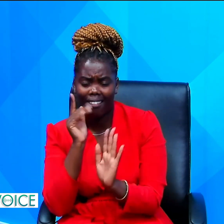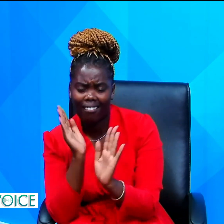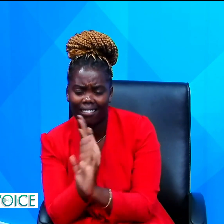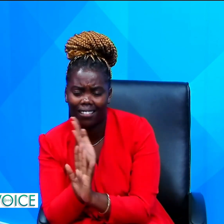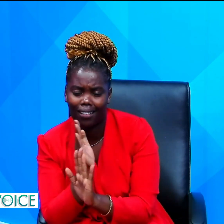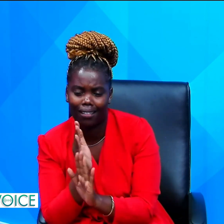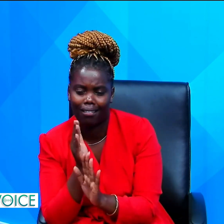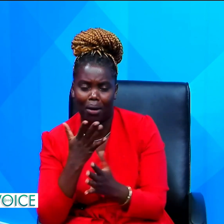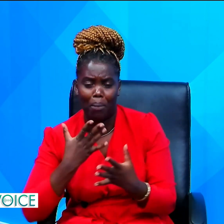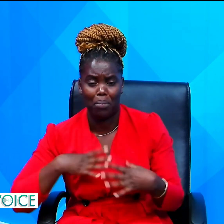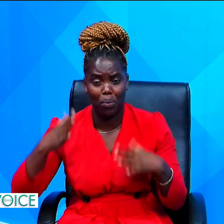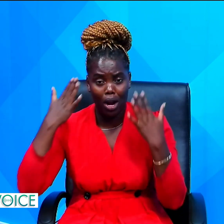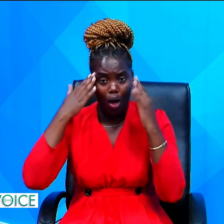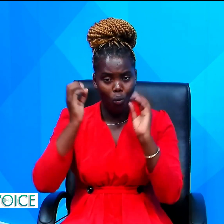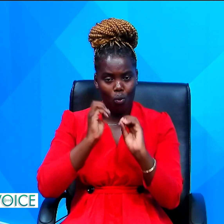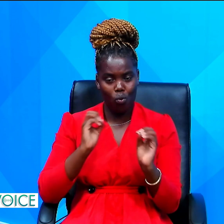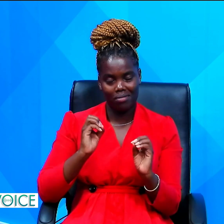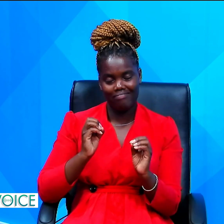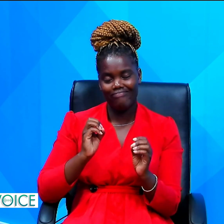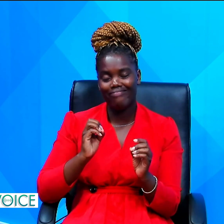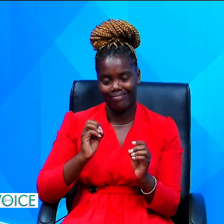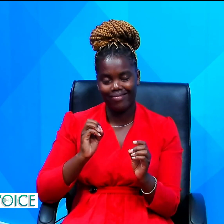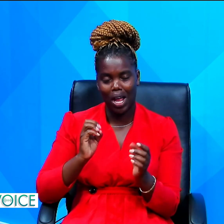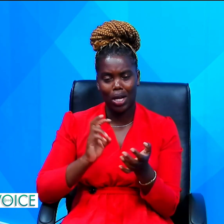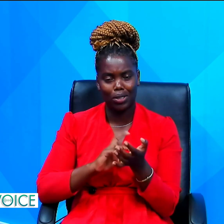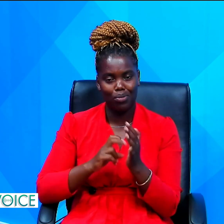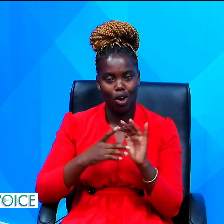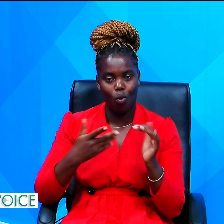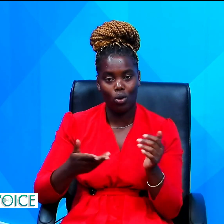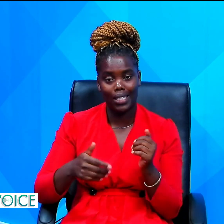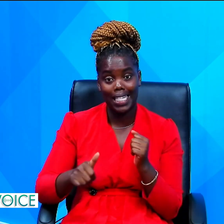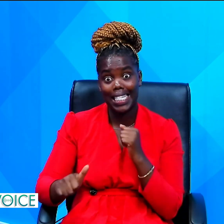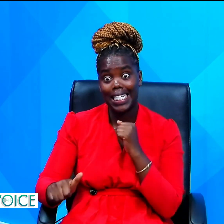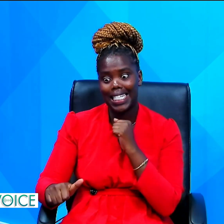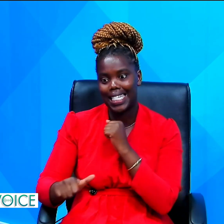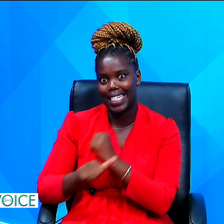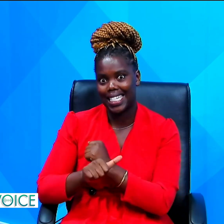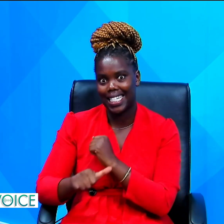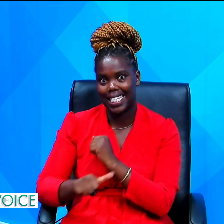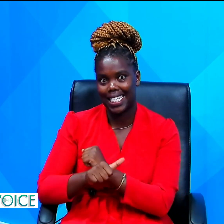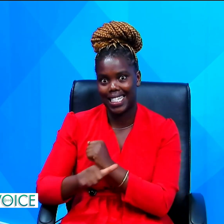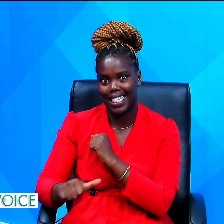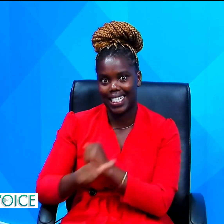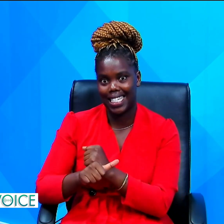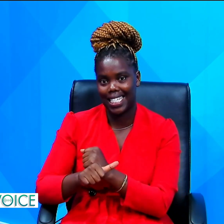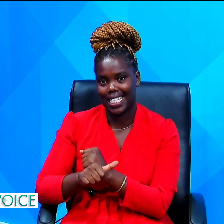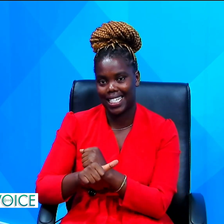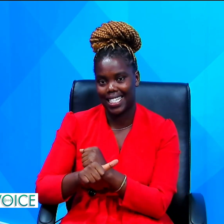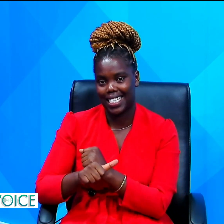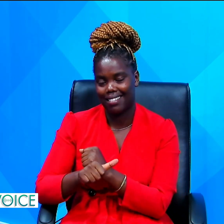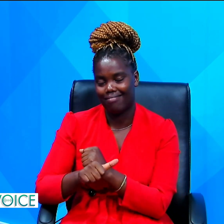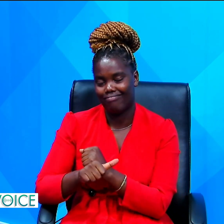it's non-noticeable symptoms, and it's very dangerous.